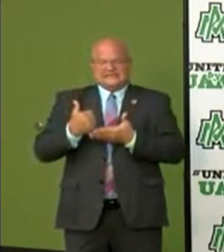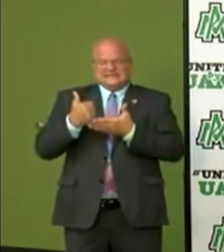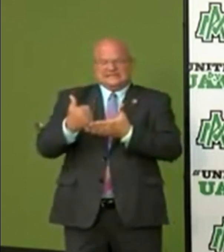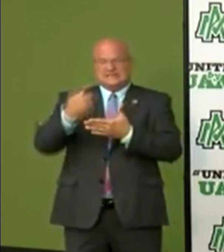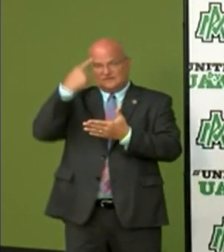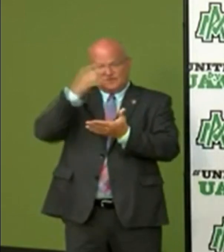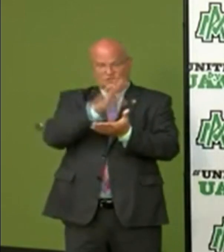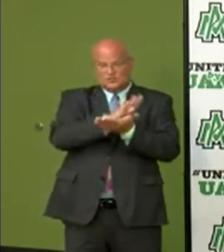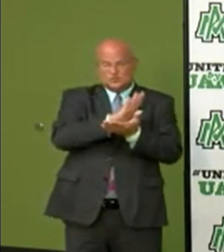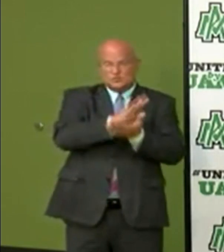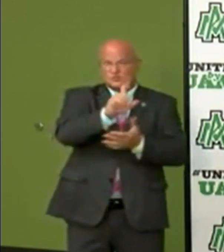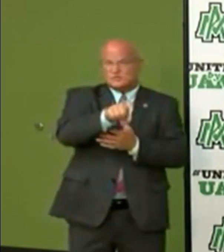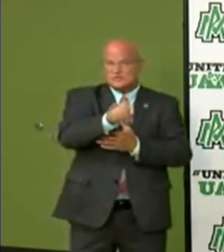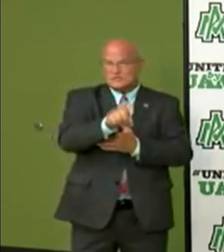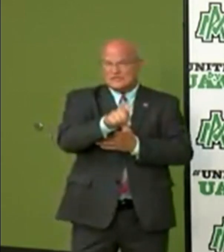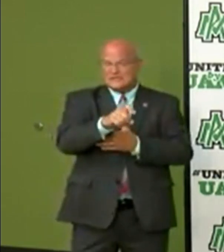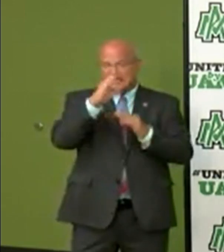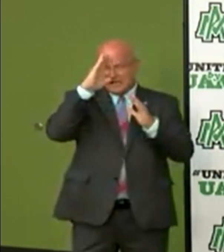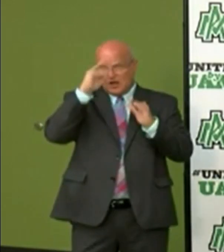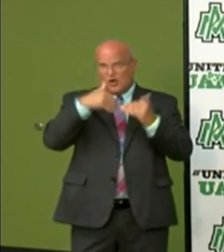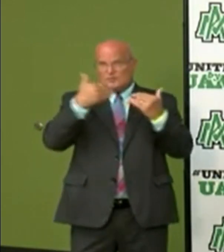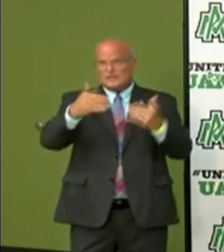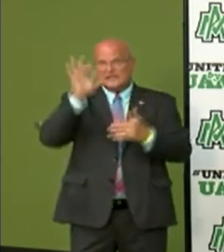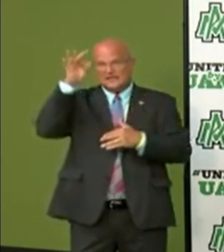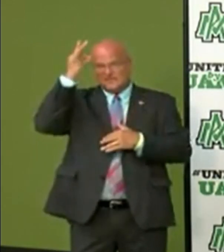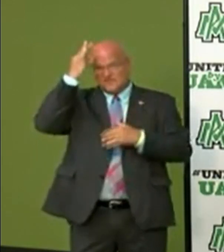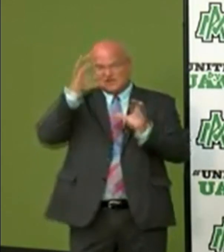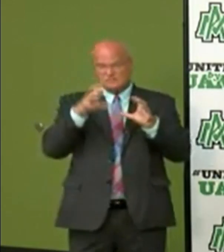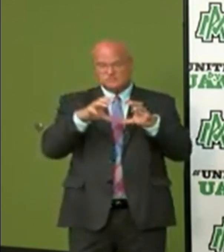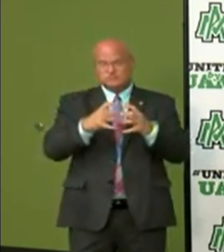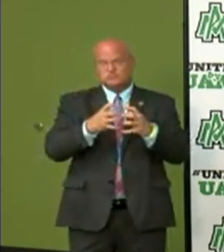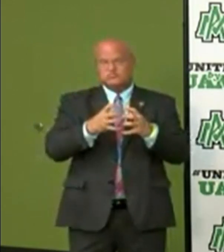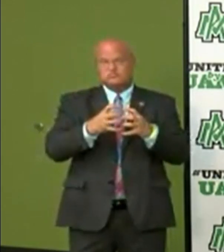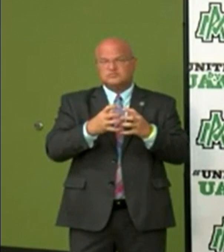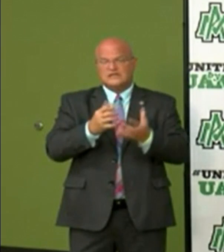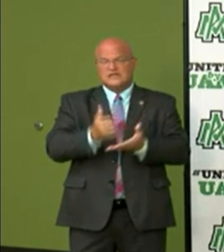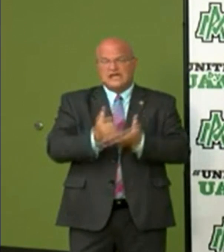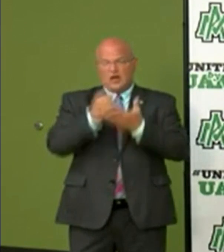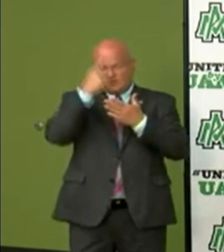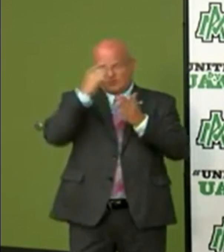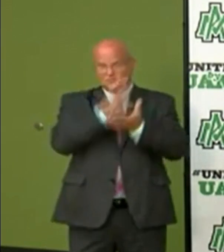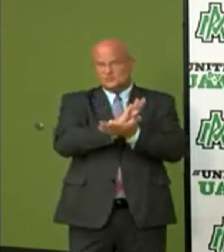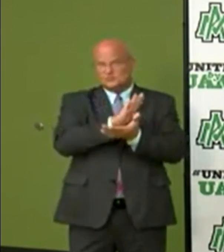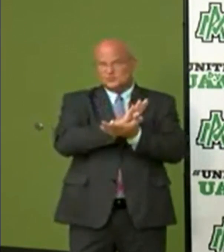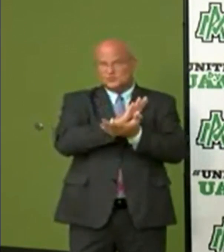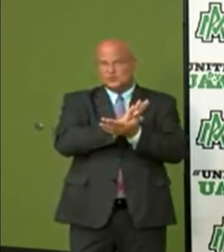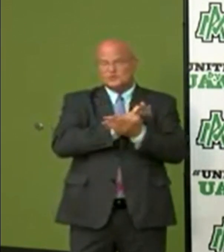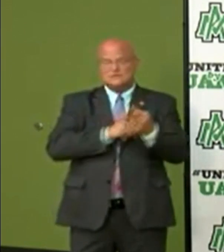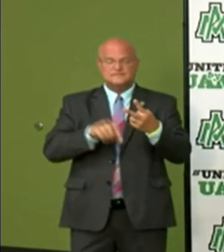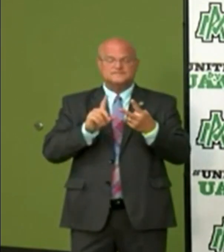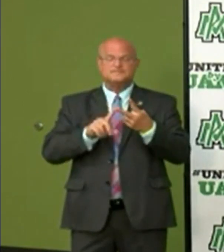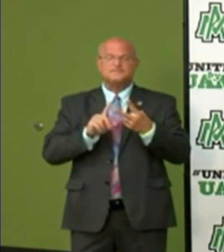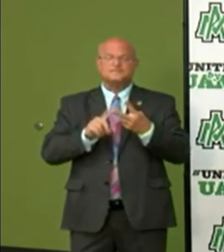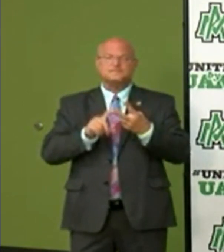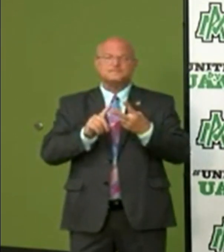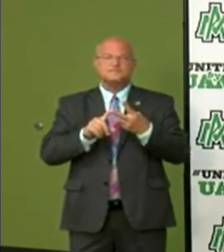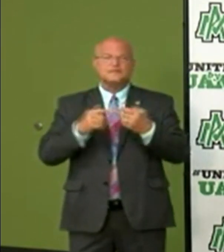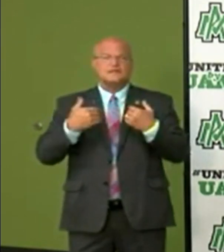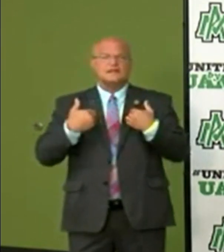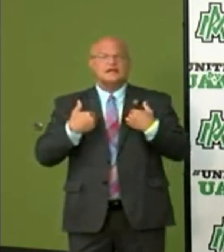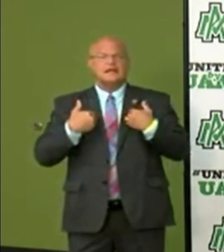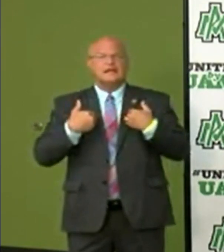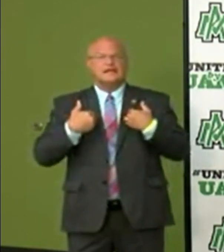for the schools that are needed. I hope the next federal package includes assistance for the schools. Secondly, in